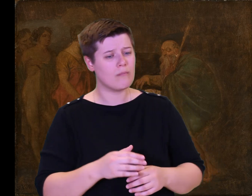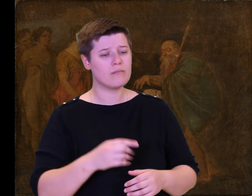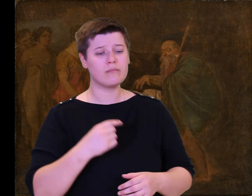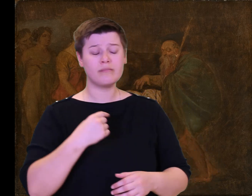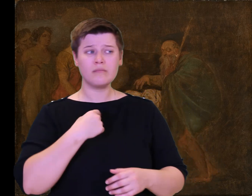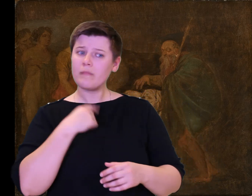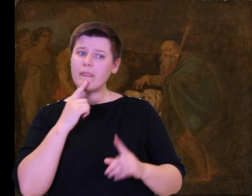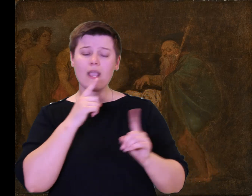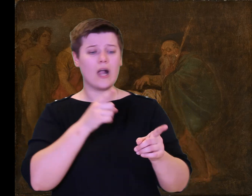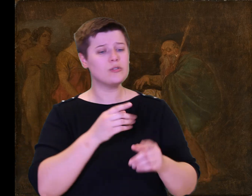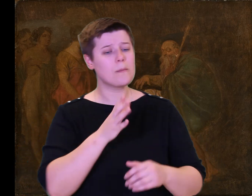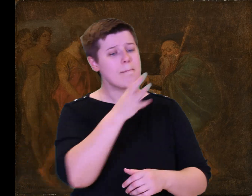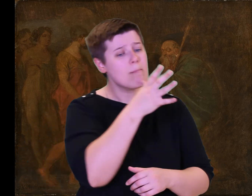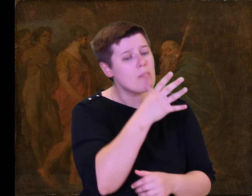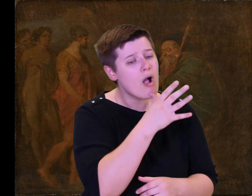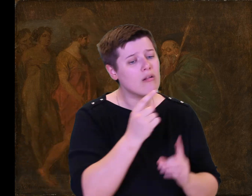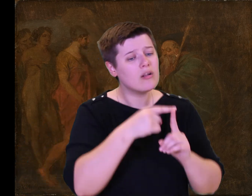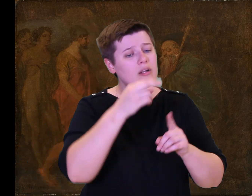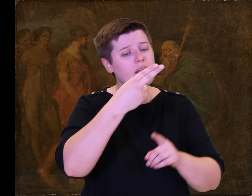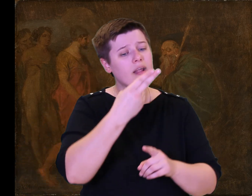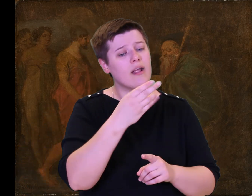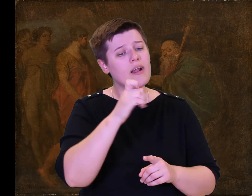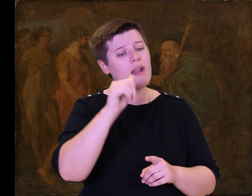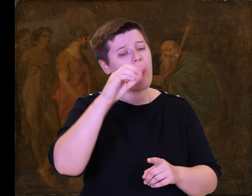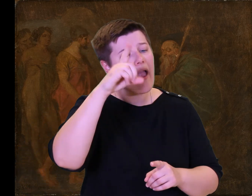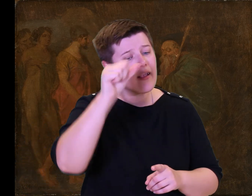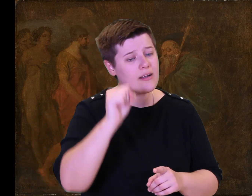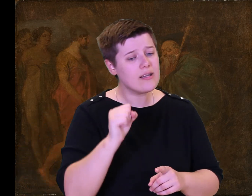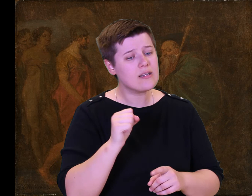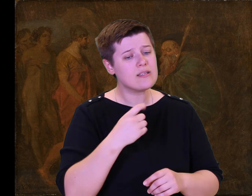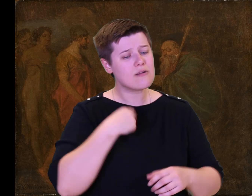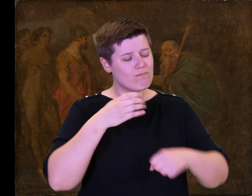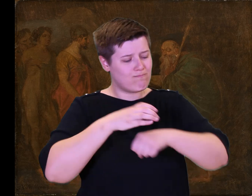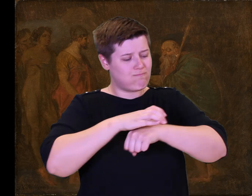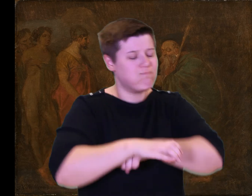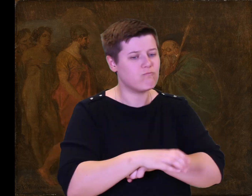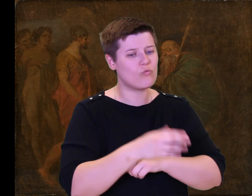you. As soon as you push them away, they have to leave again.